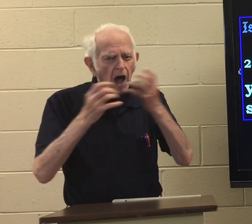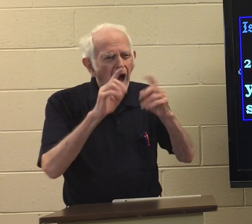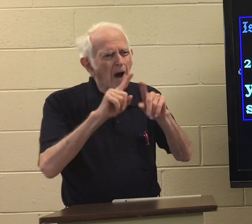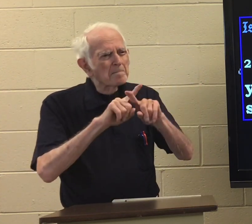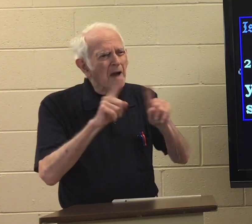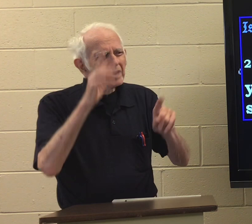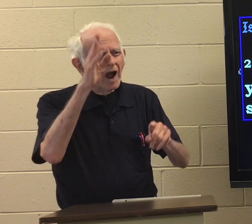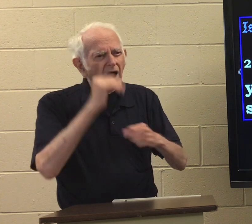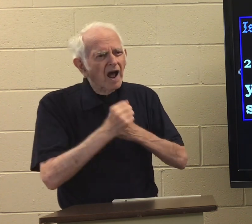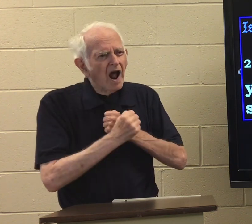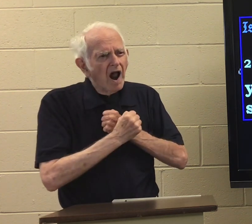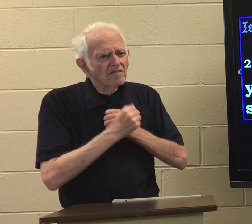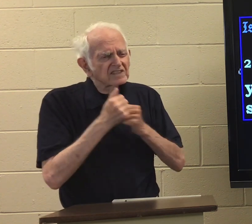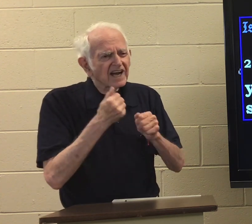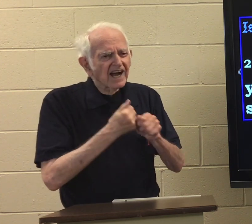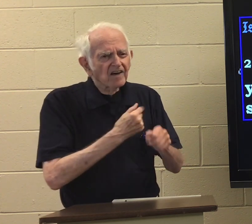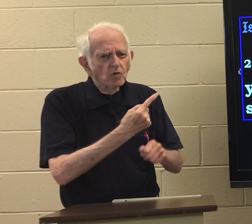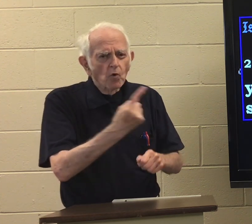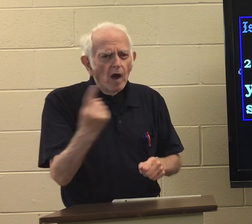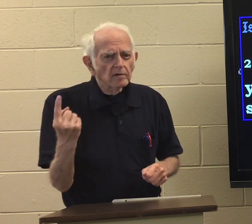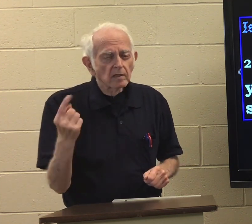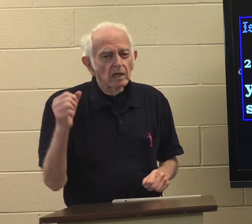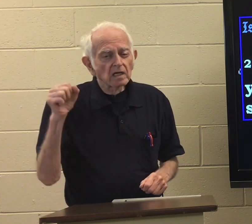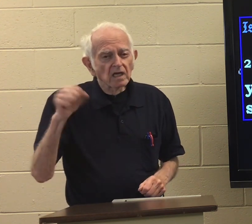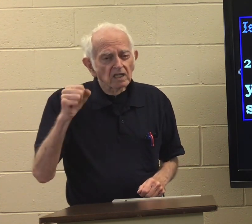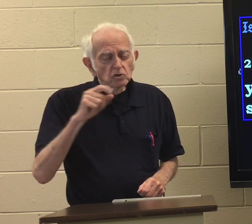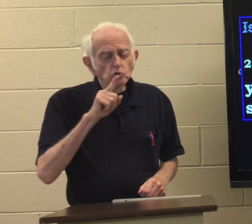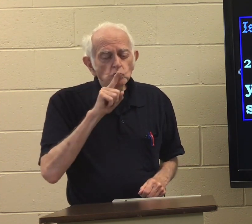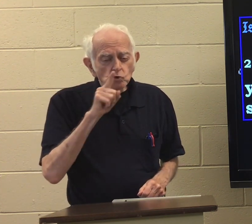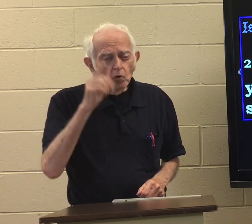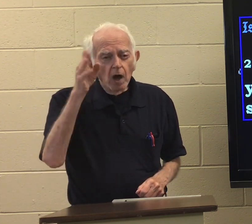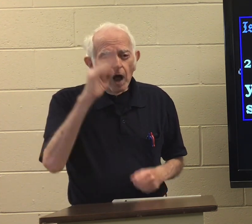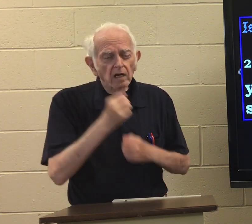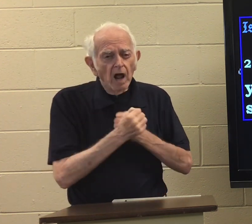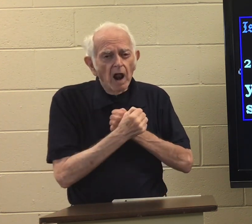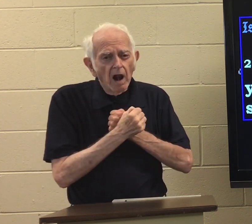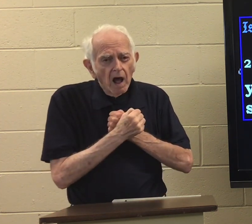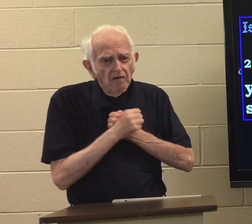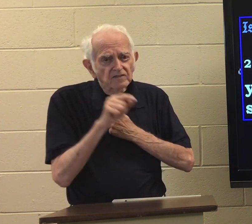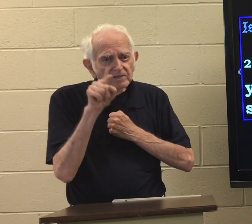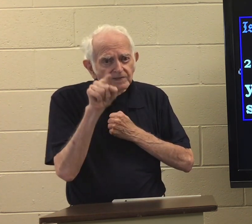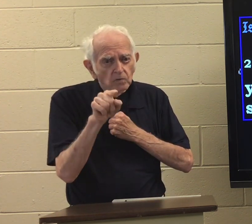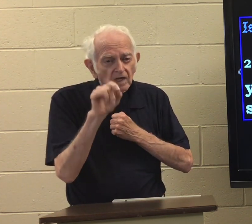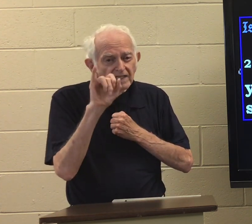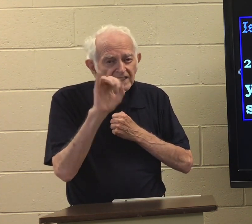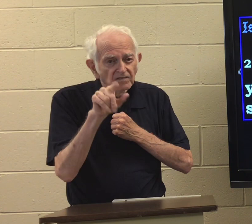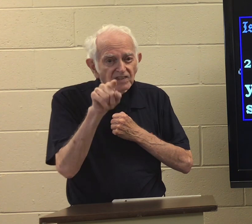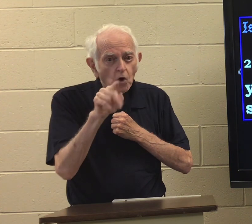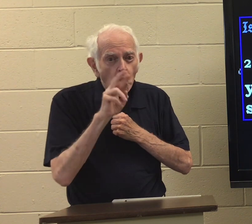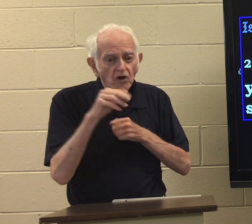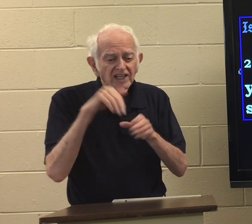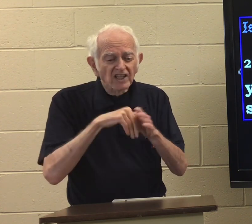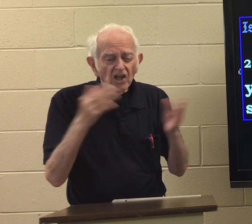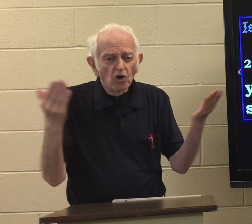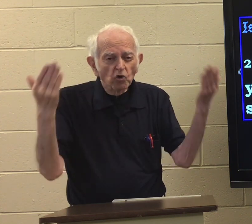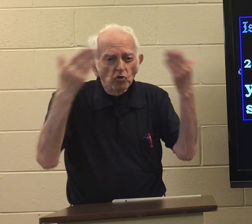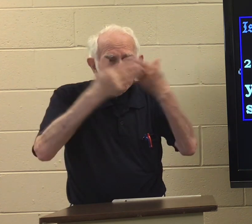It's true. People say, "But God loves everyone." Yes, it's true. God loves you if you're in